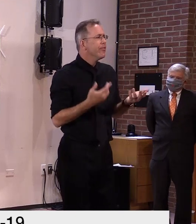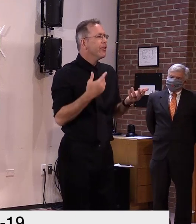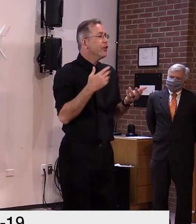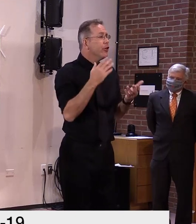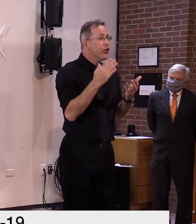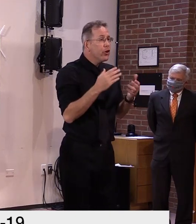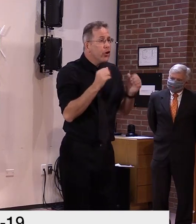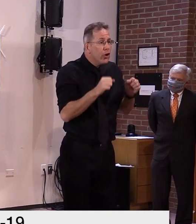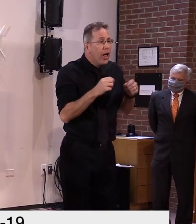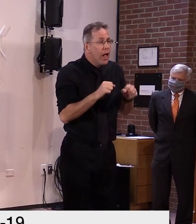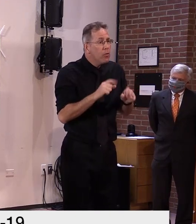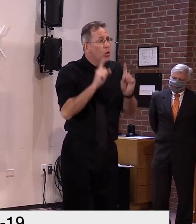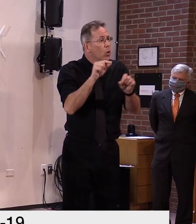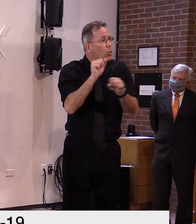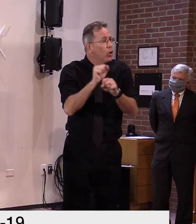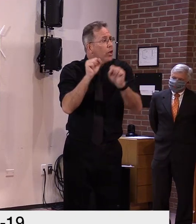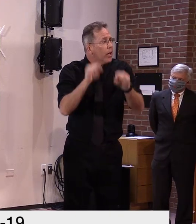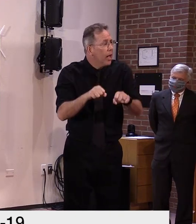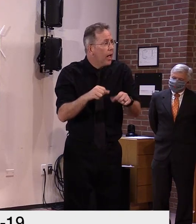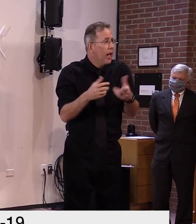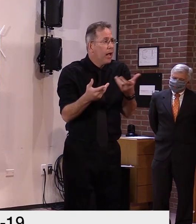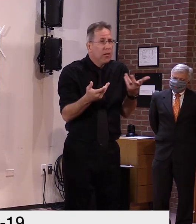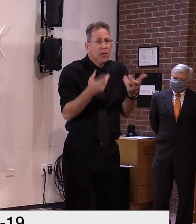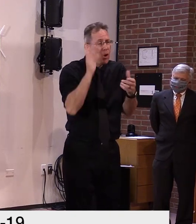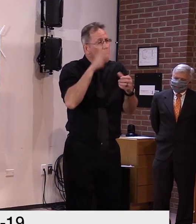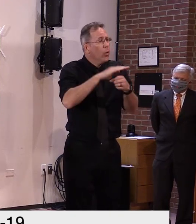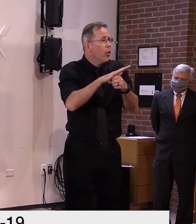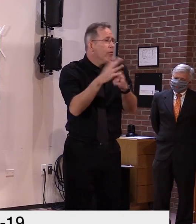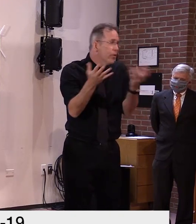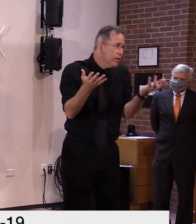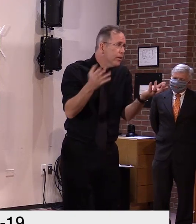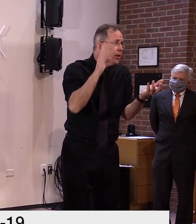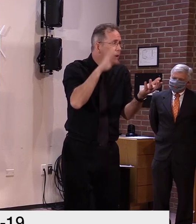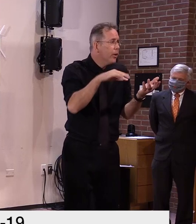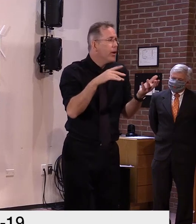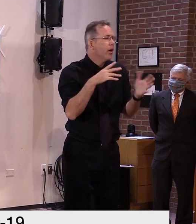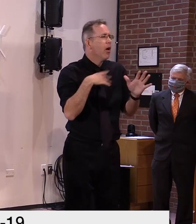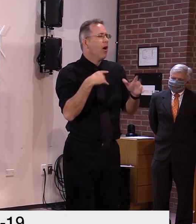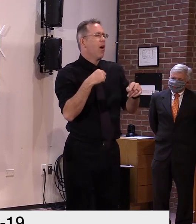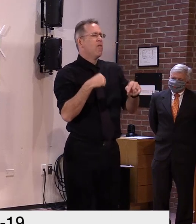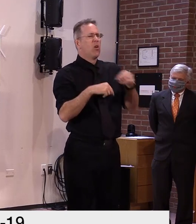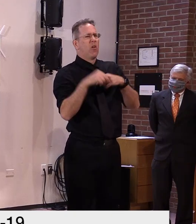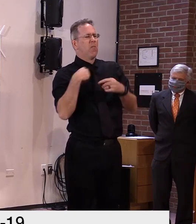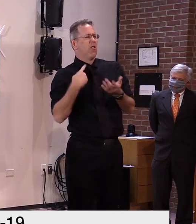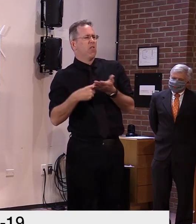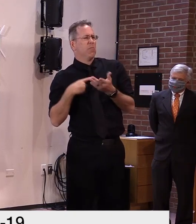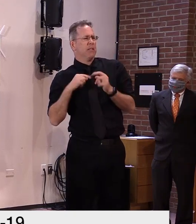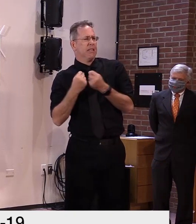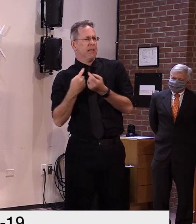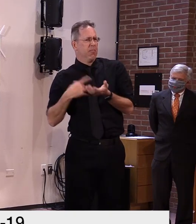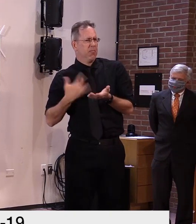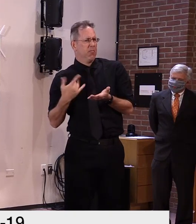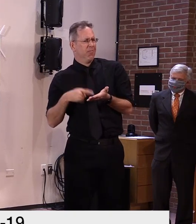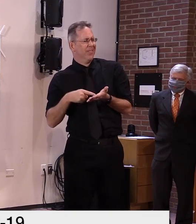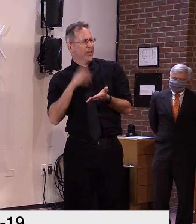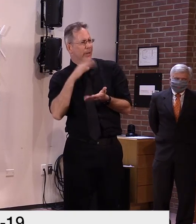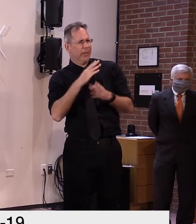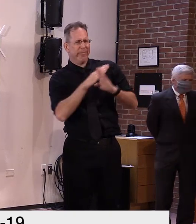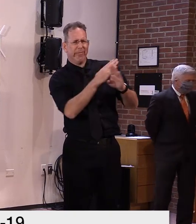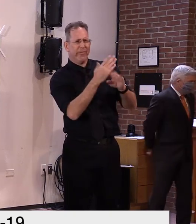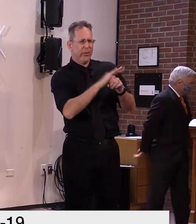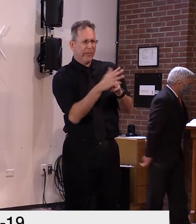but for the pandemic. I'll circle back with the team to see whether that had come off one of the applications and